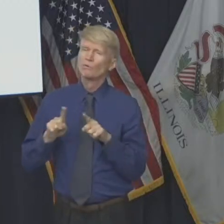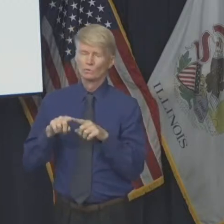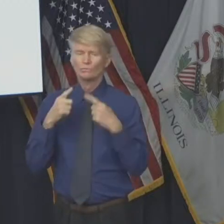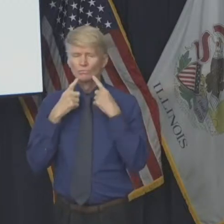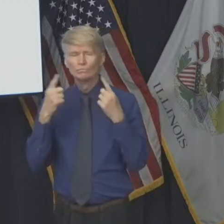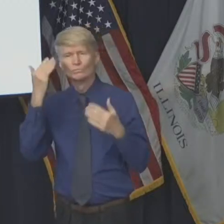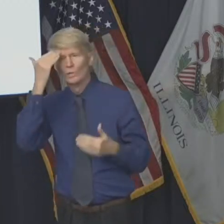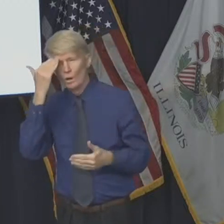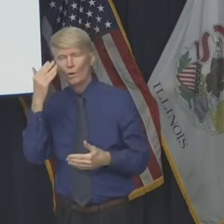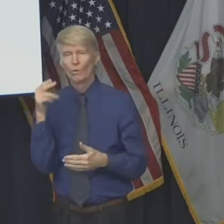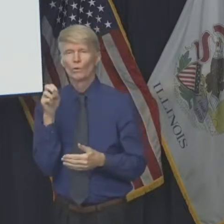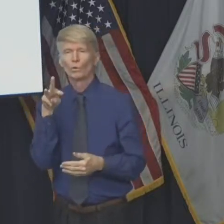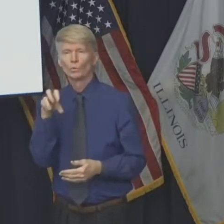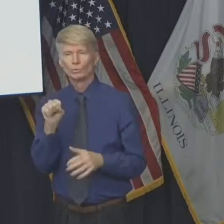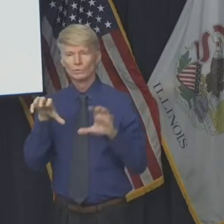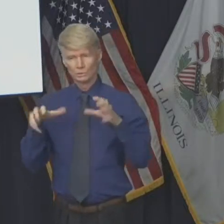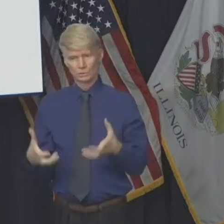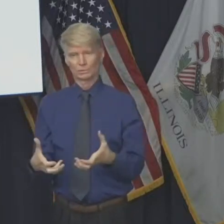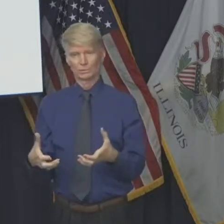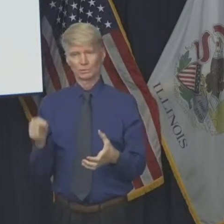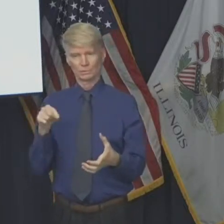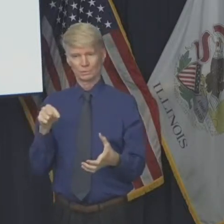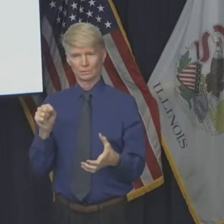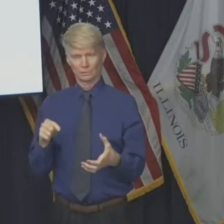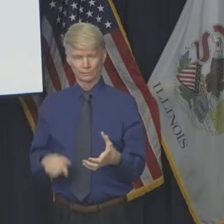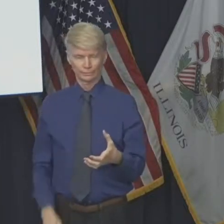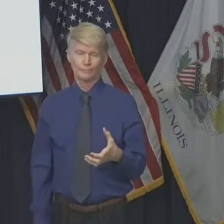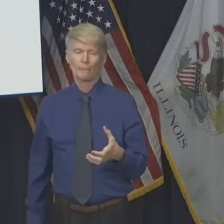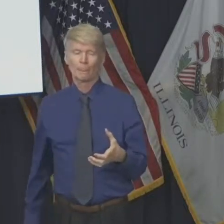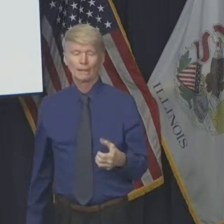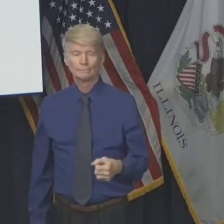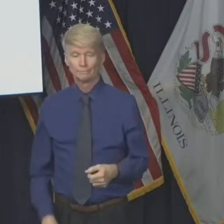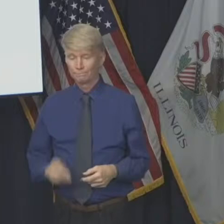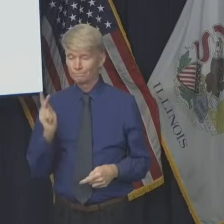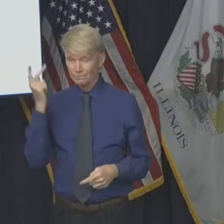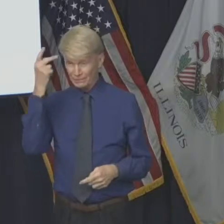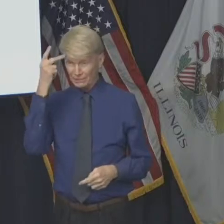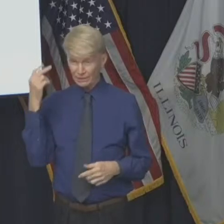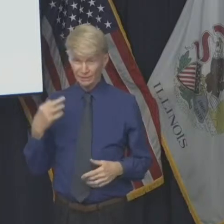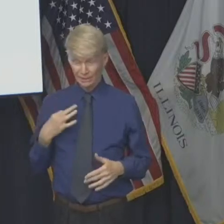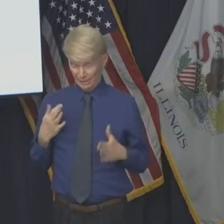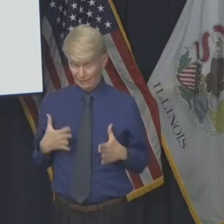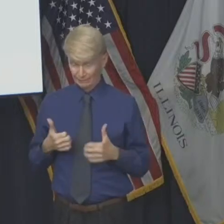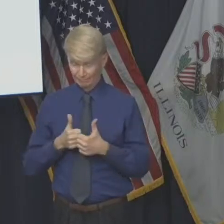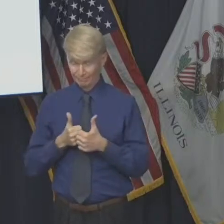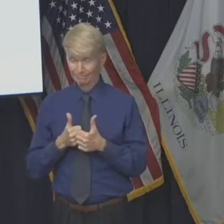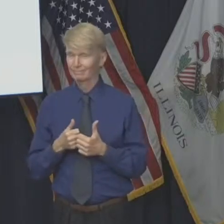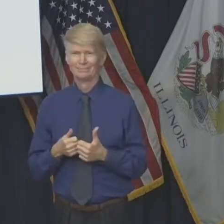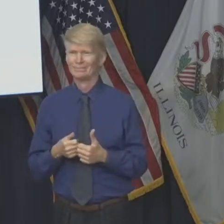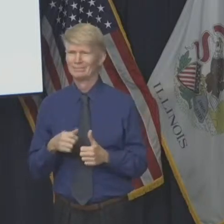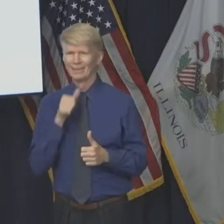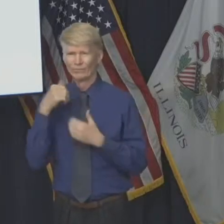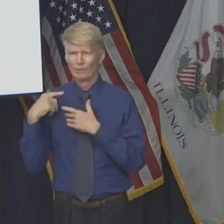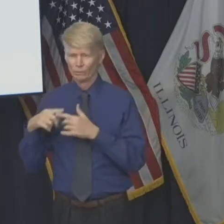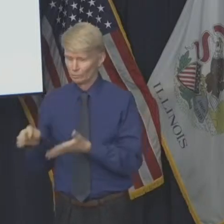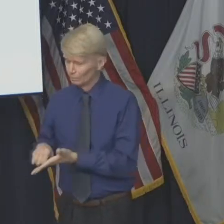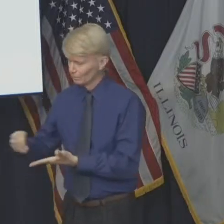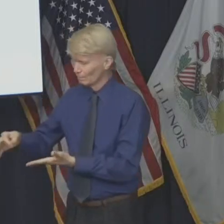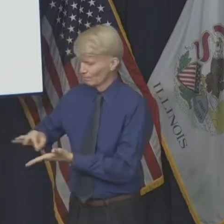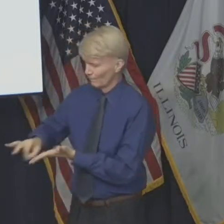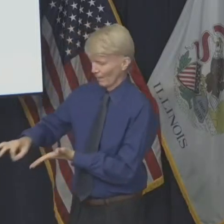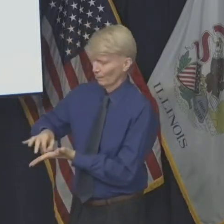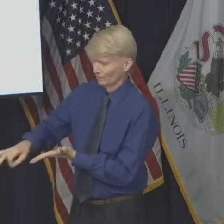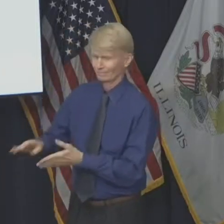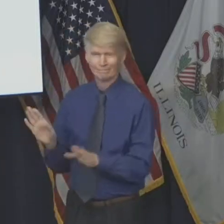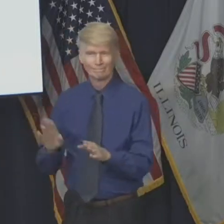and local news outlets. Remember, political candidates do not count votes. Political parties